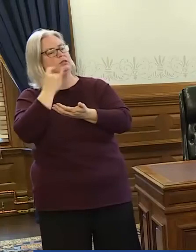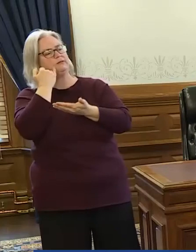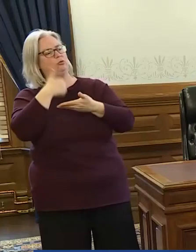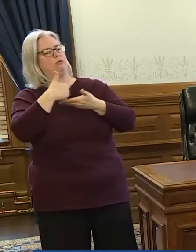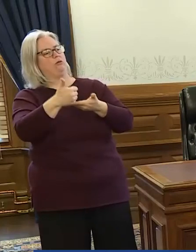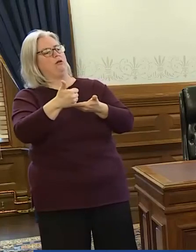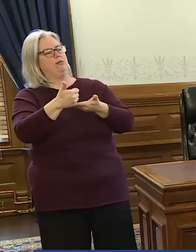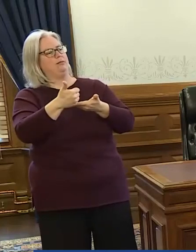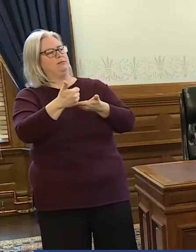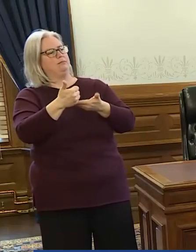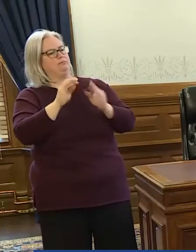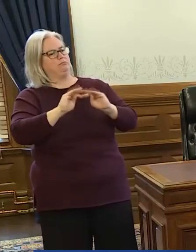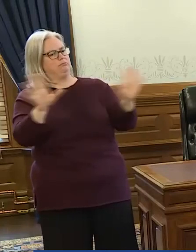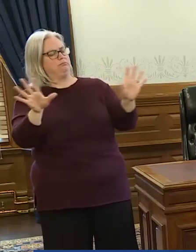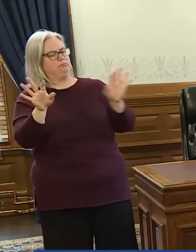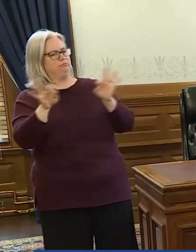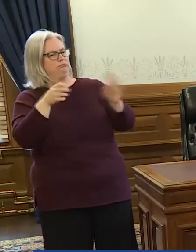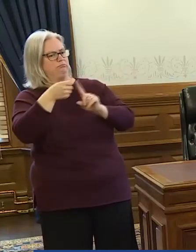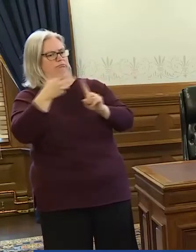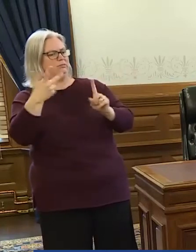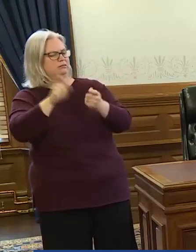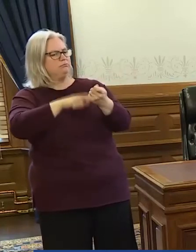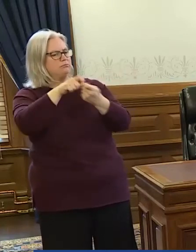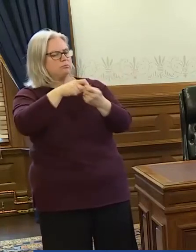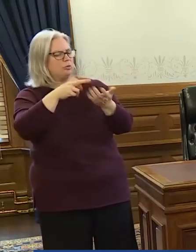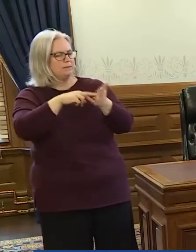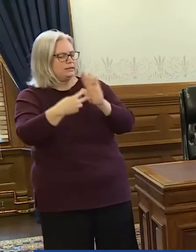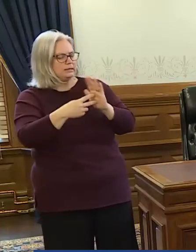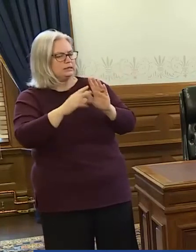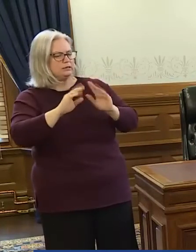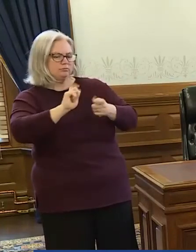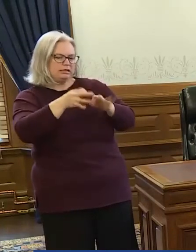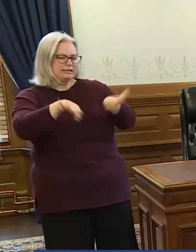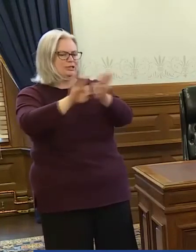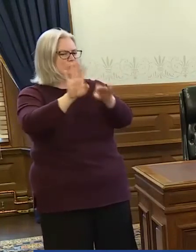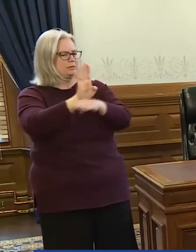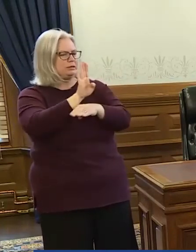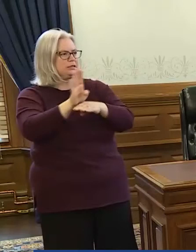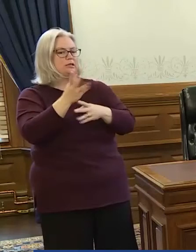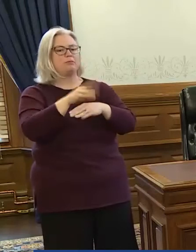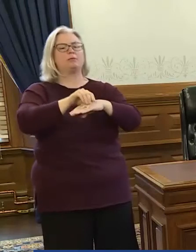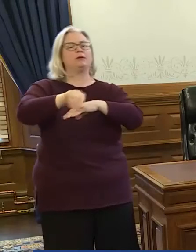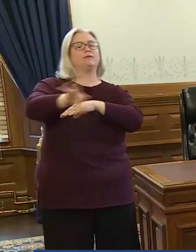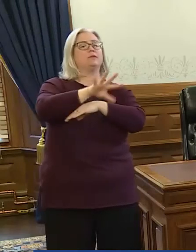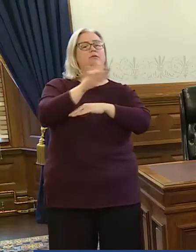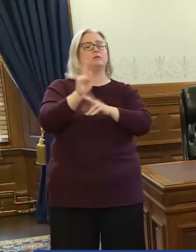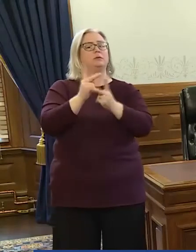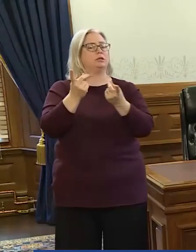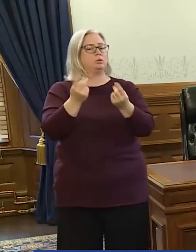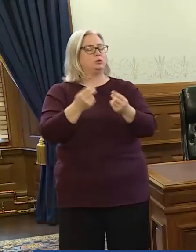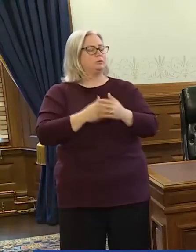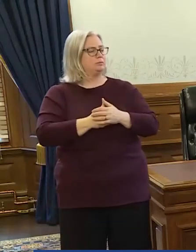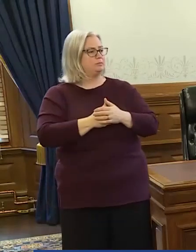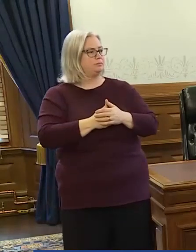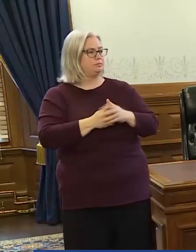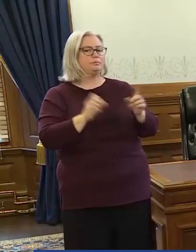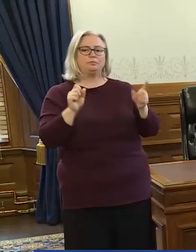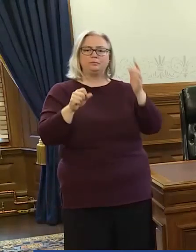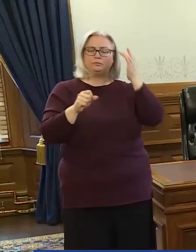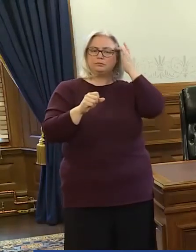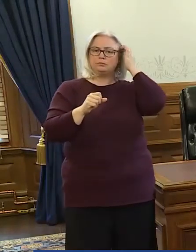help with quantifying that a little bit and advice for what people can do.